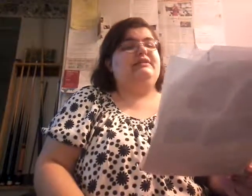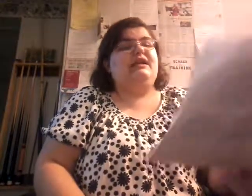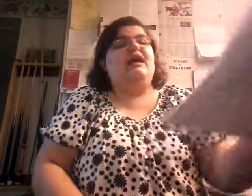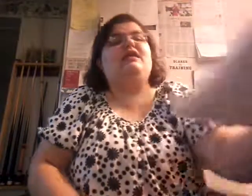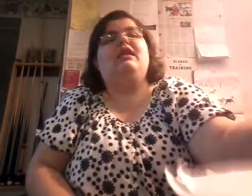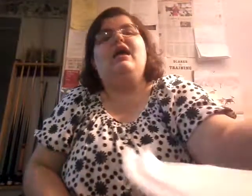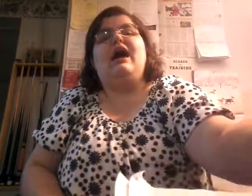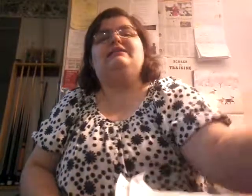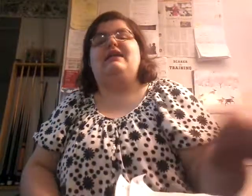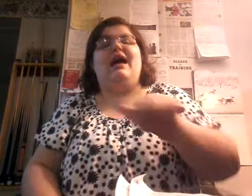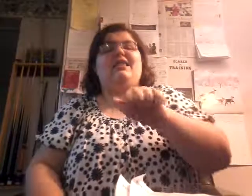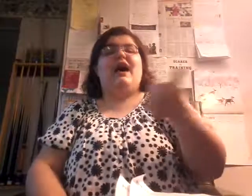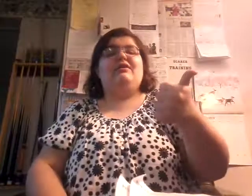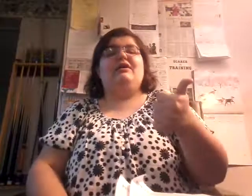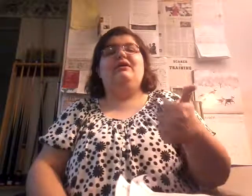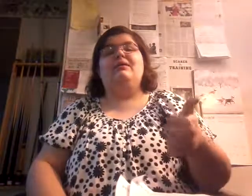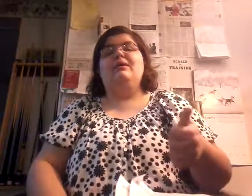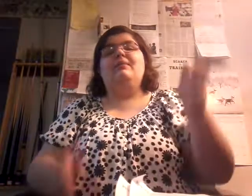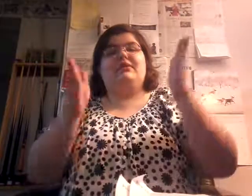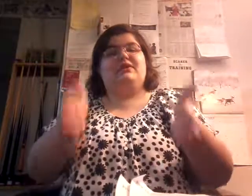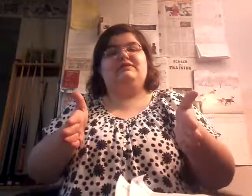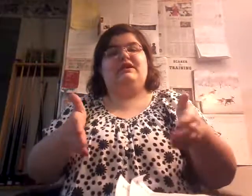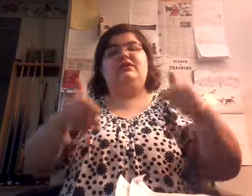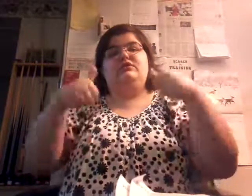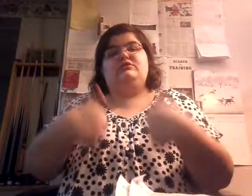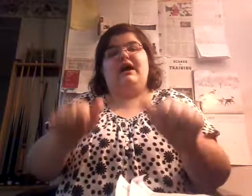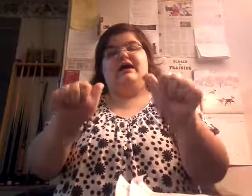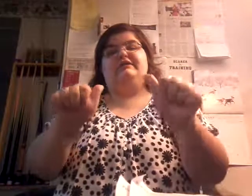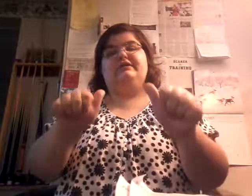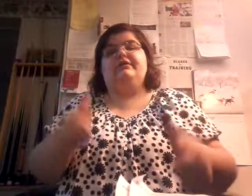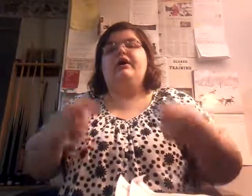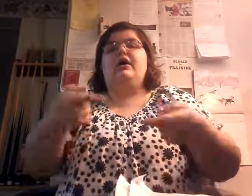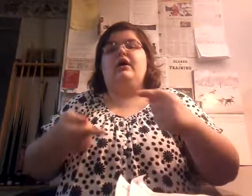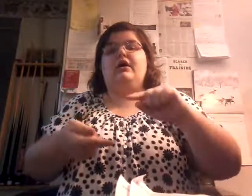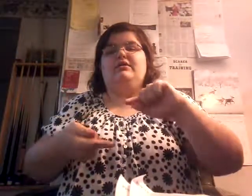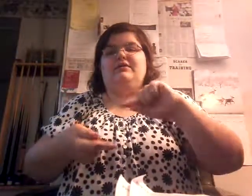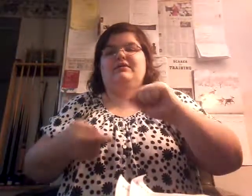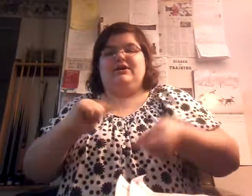said another person tries to hurt.